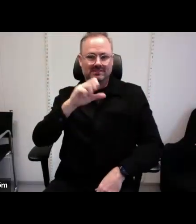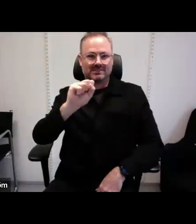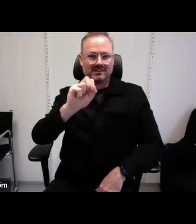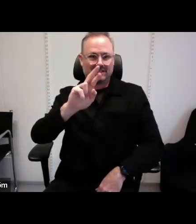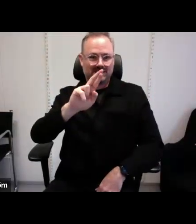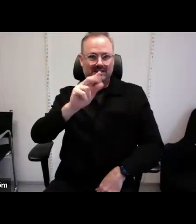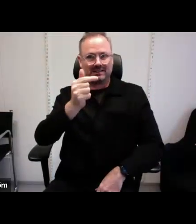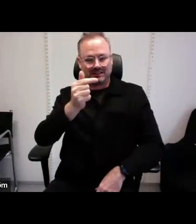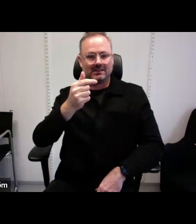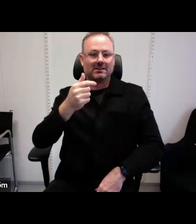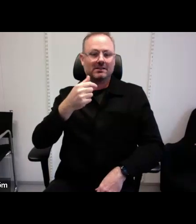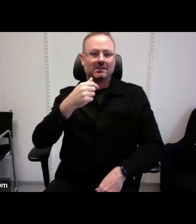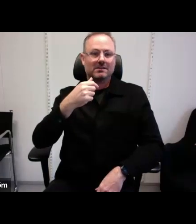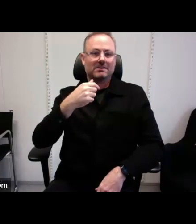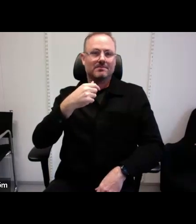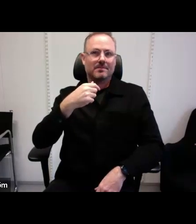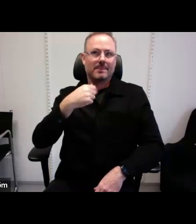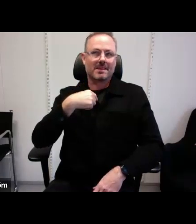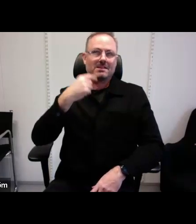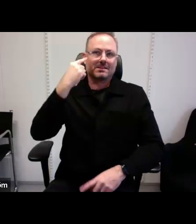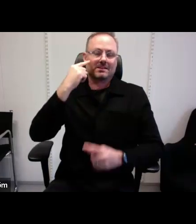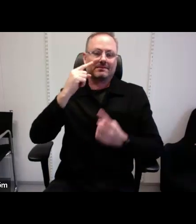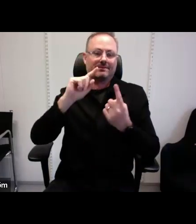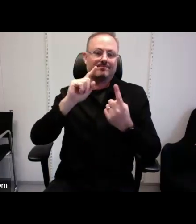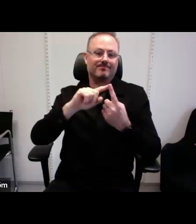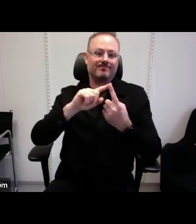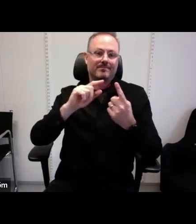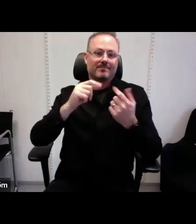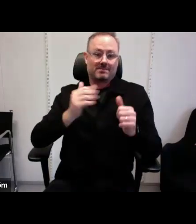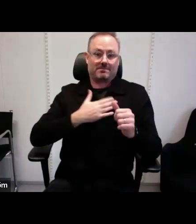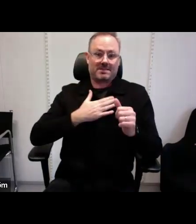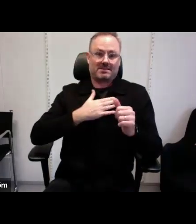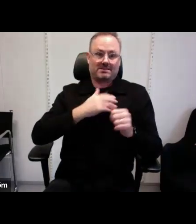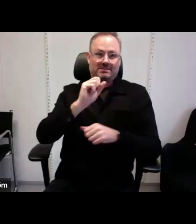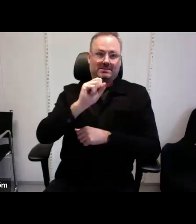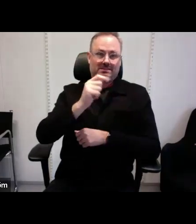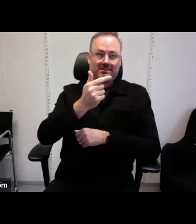So if we can do a global test, right? We can do the SRT.